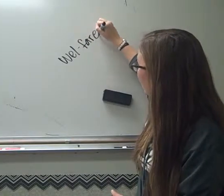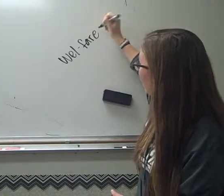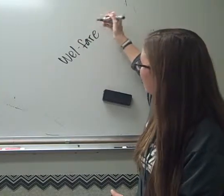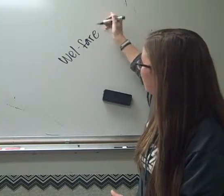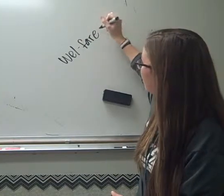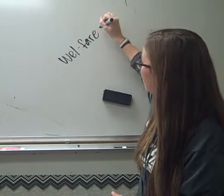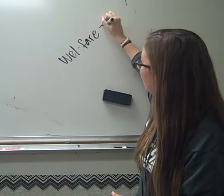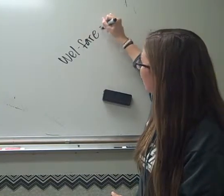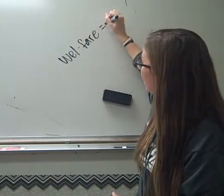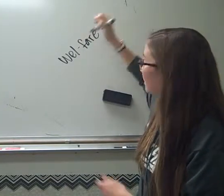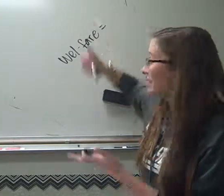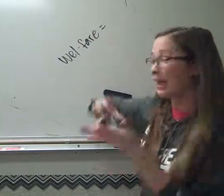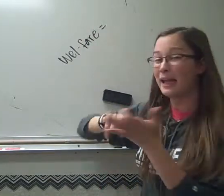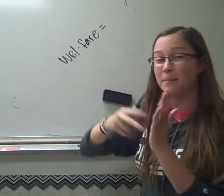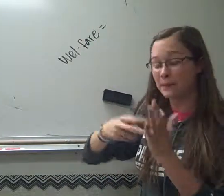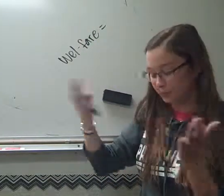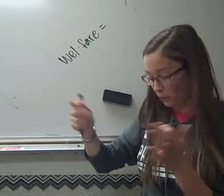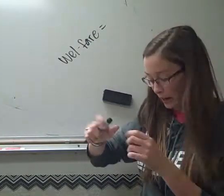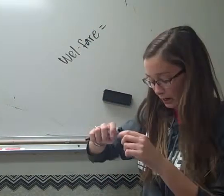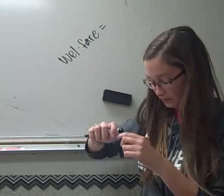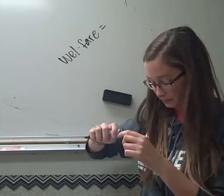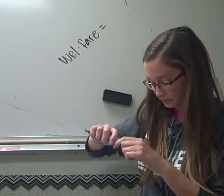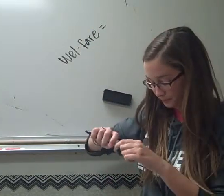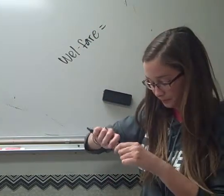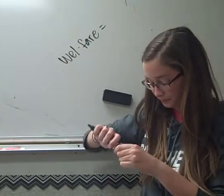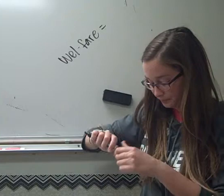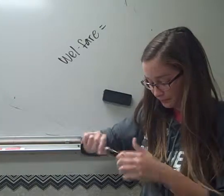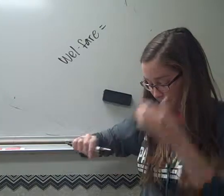welfare. It means what?